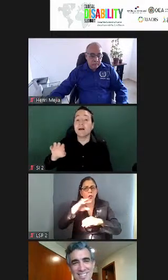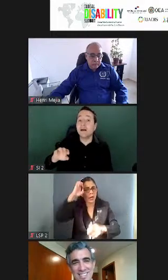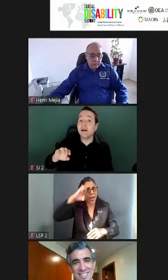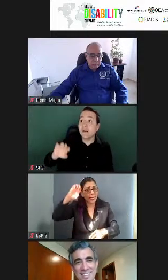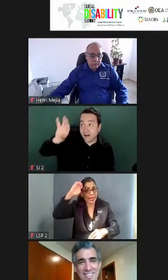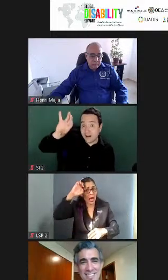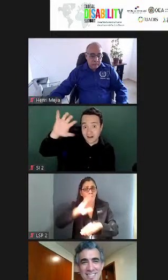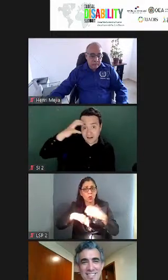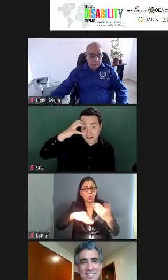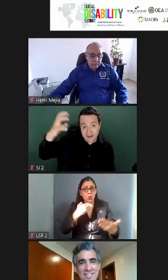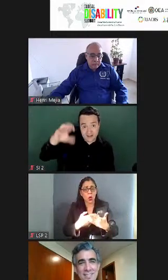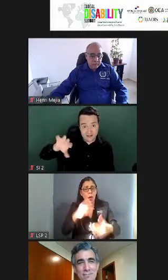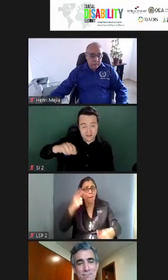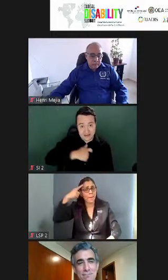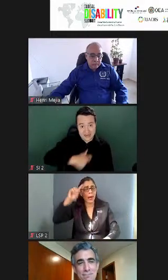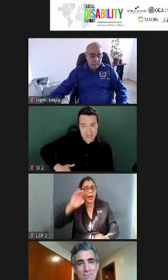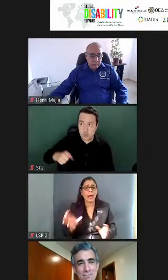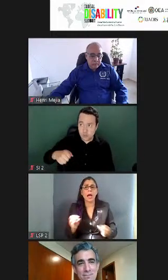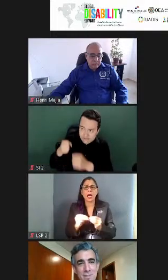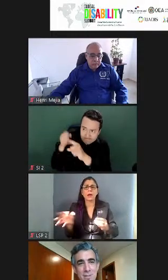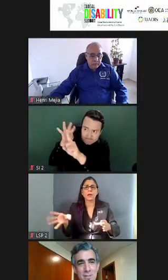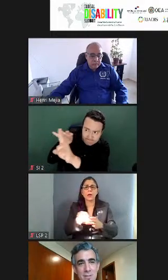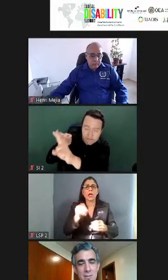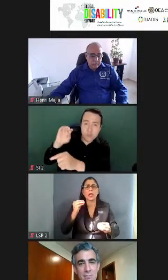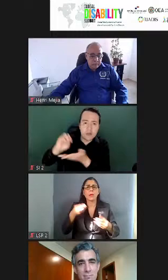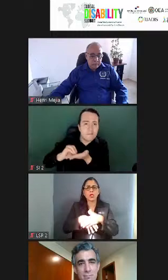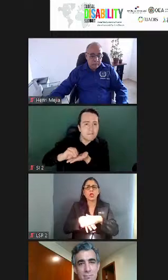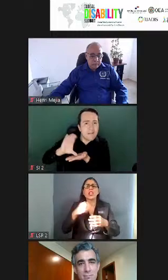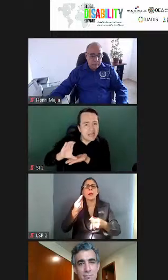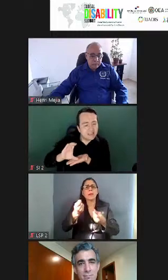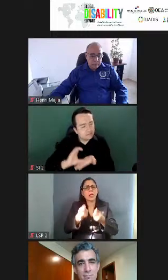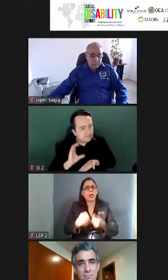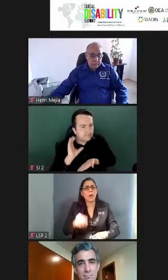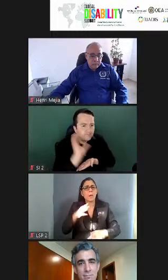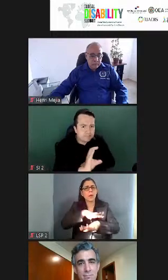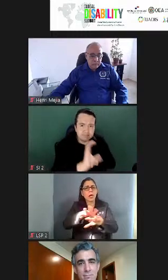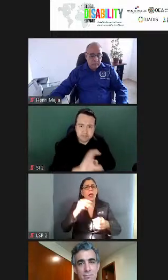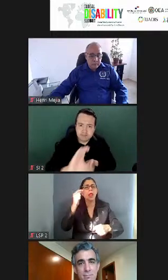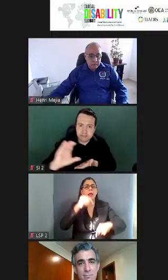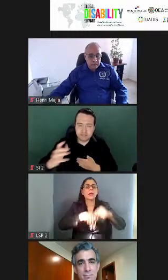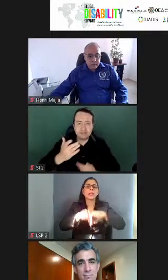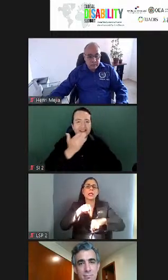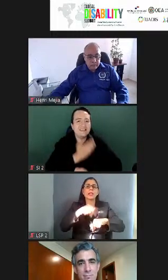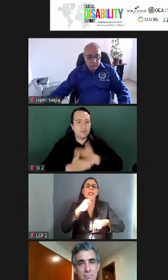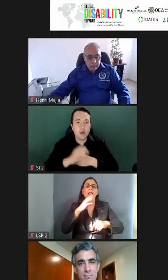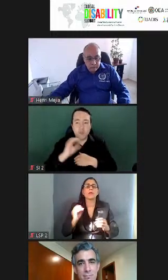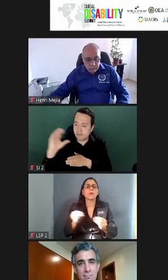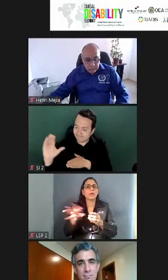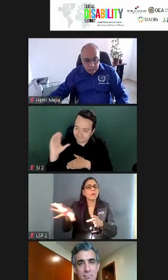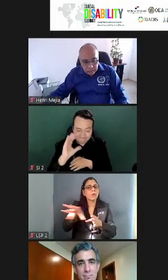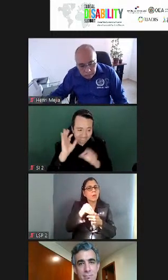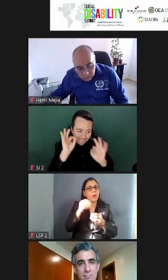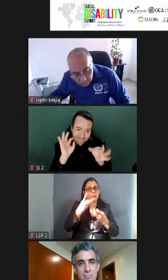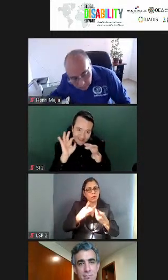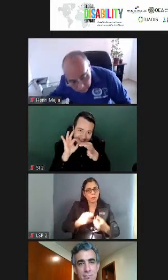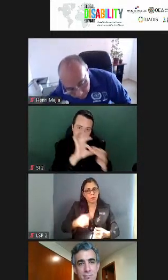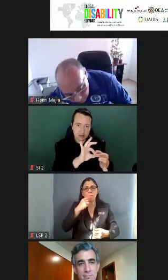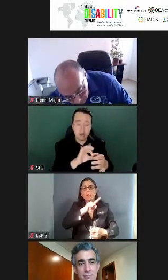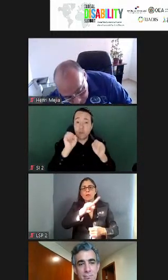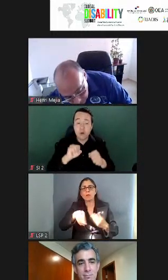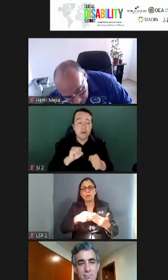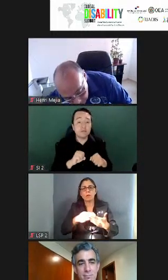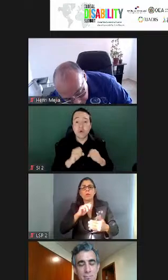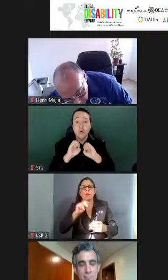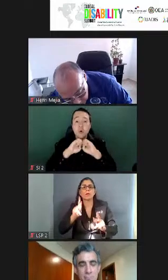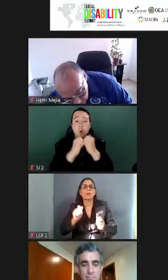increase in investment public financing and investment in disabilities allocating specific budgets establishing alliance with a